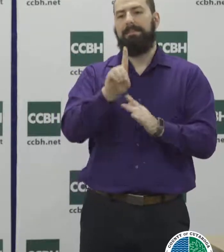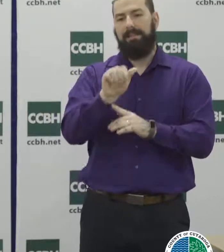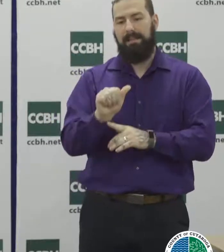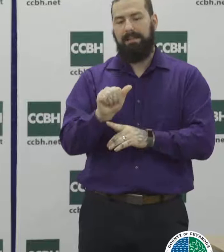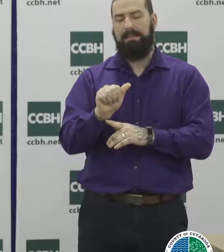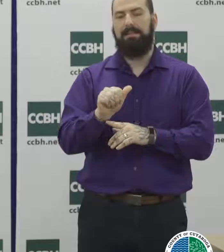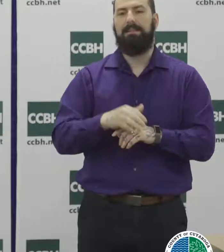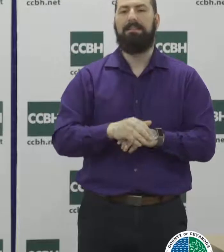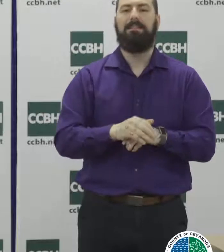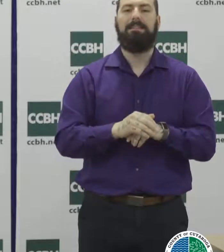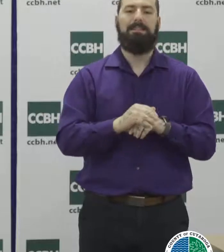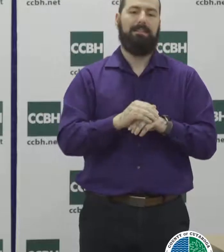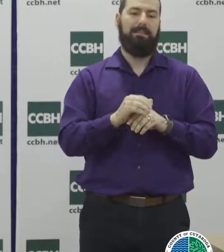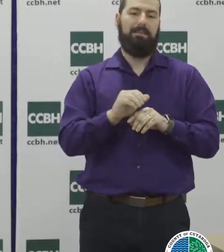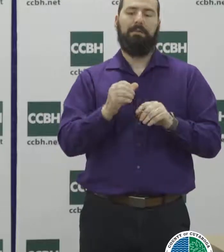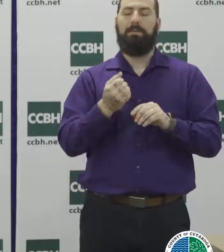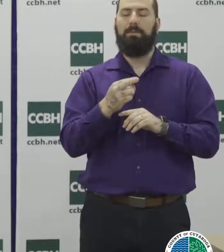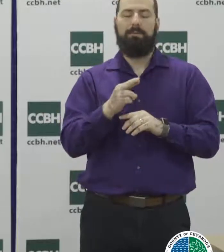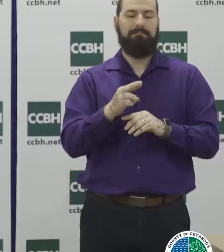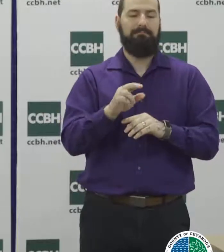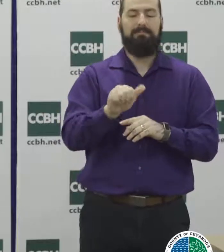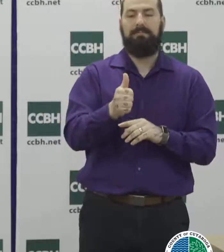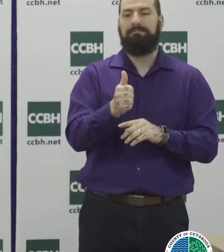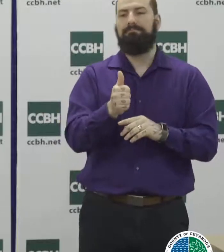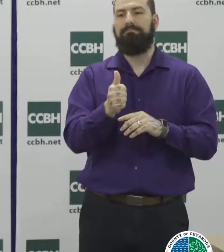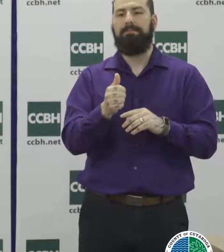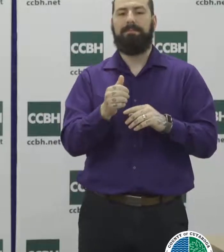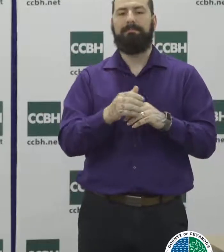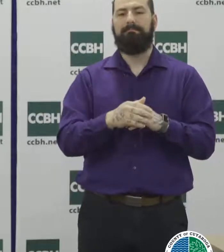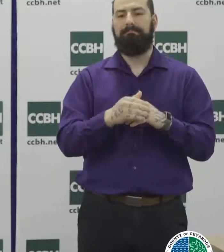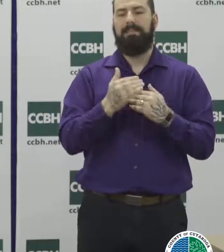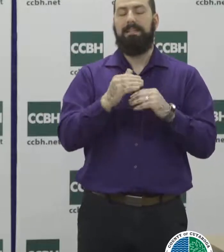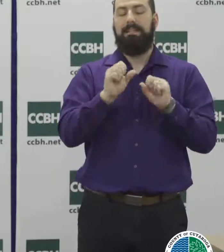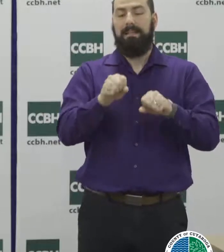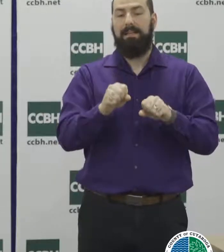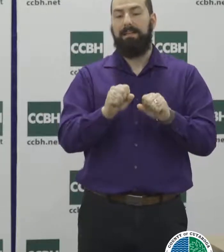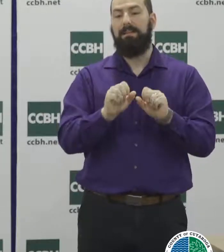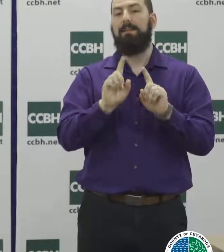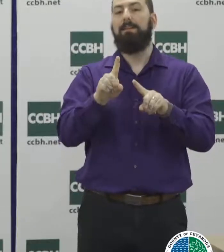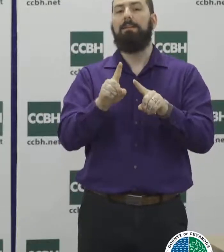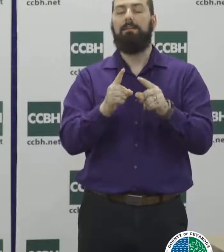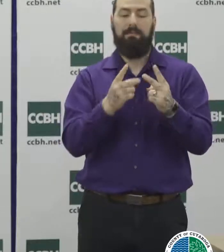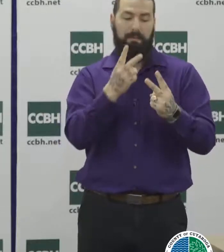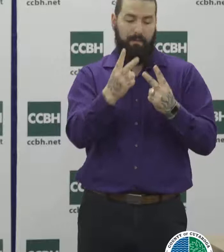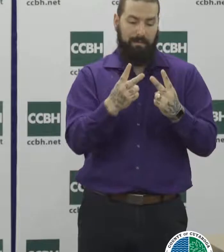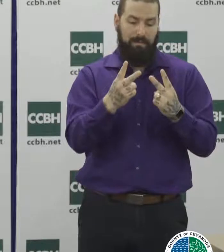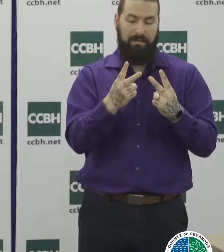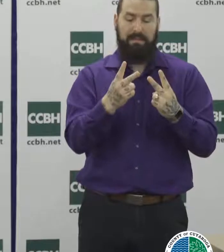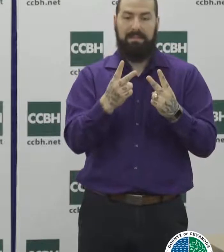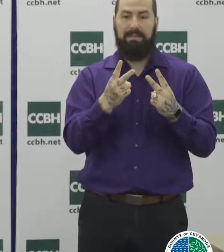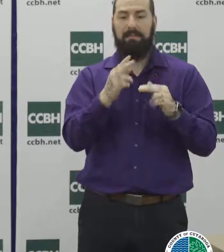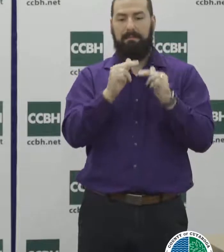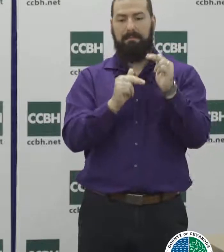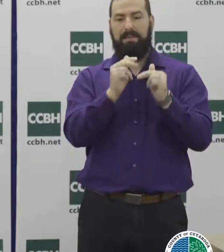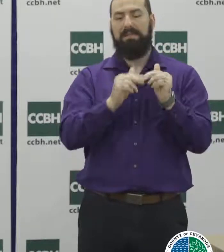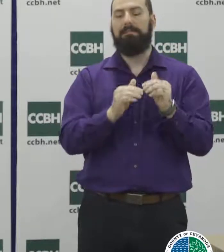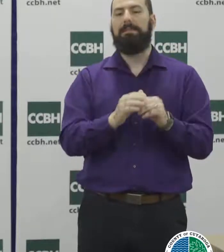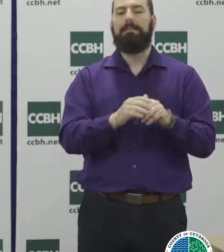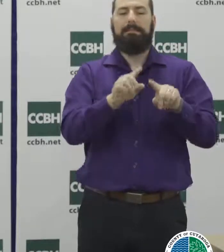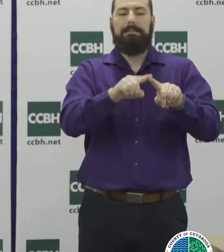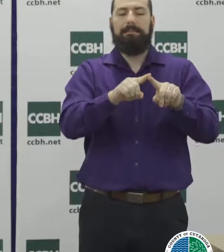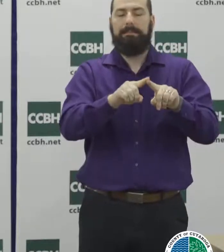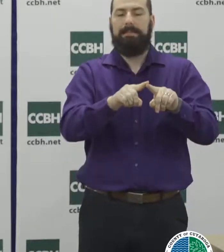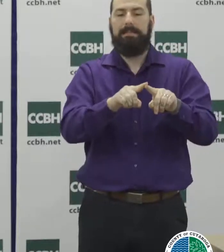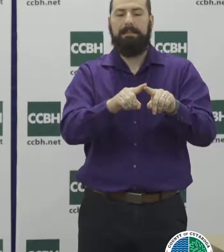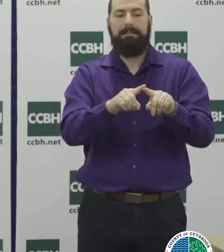in outdoor settings. Each facility is required to design and implement its own visitation plan based on considerations